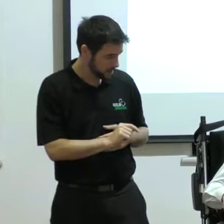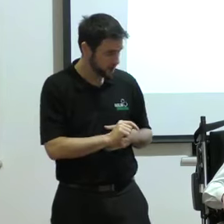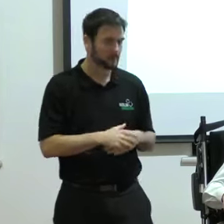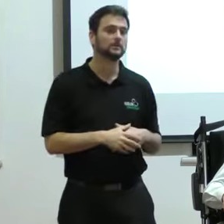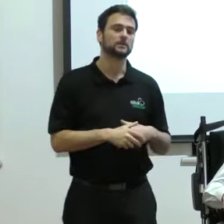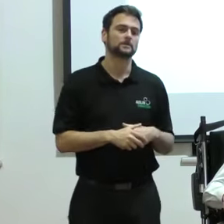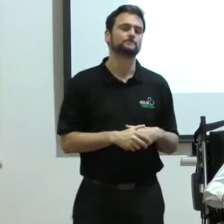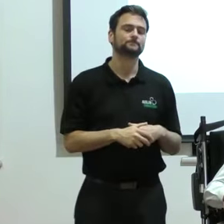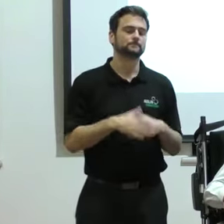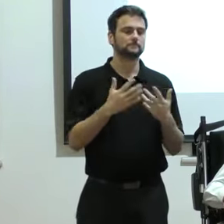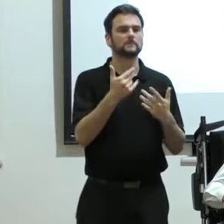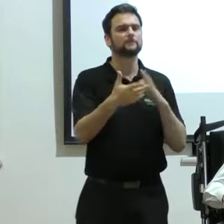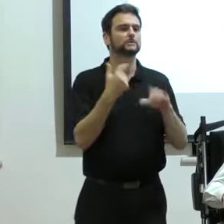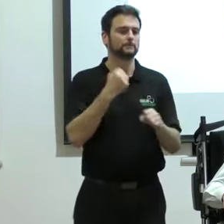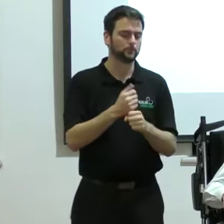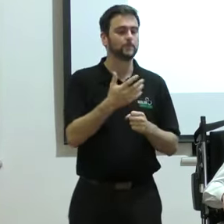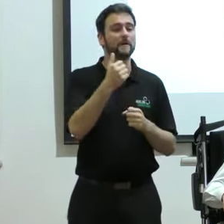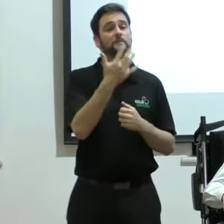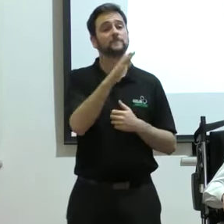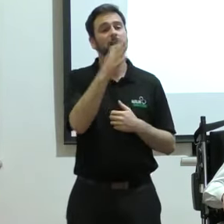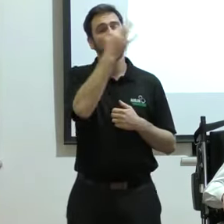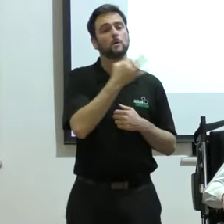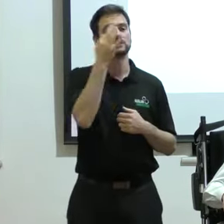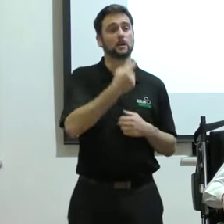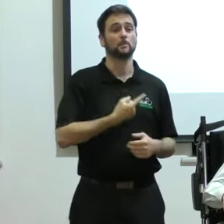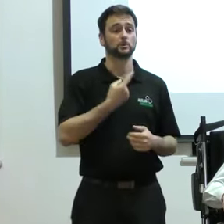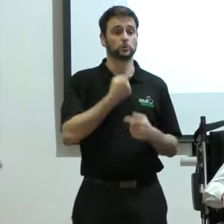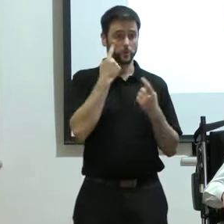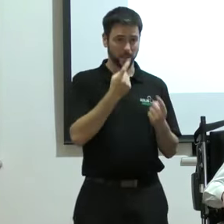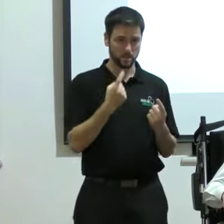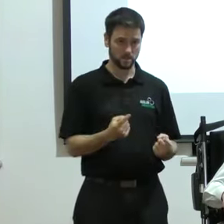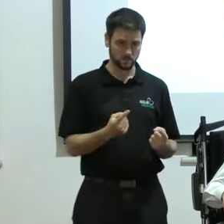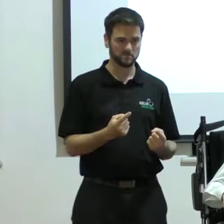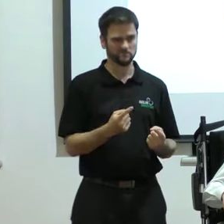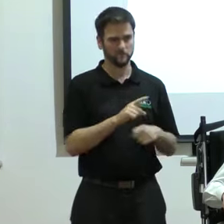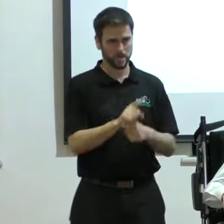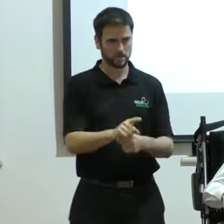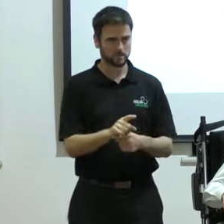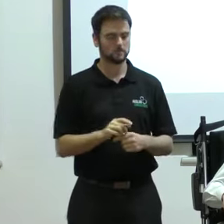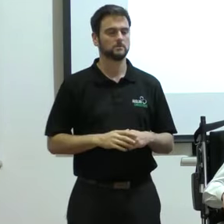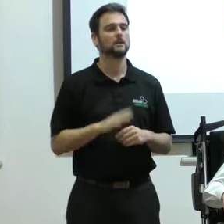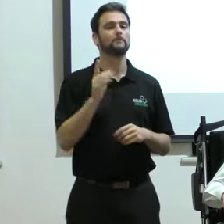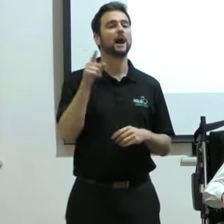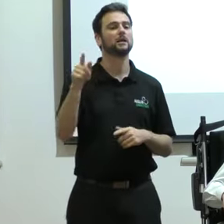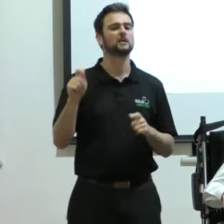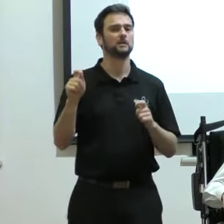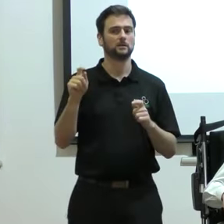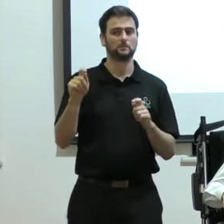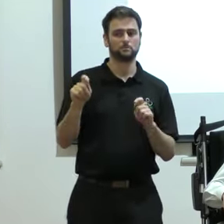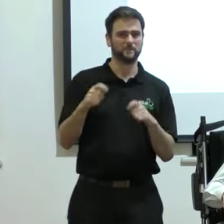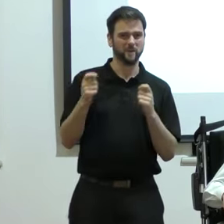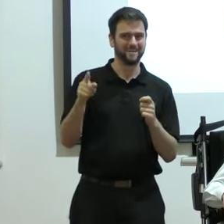maybe 50 hours of personal care a week, but your provider that you really like charges a bit more.